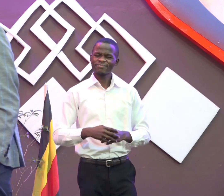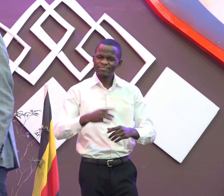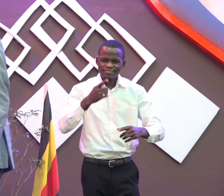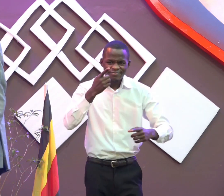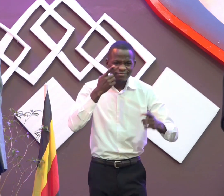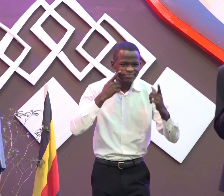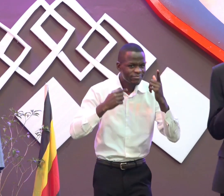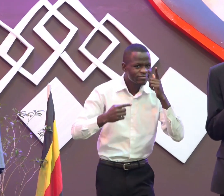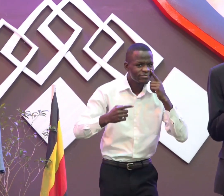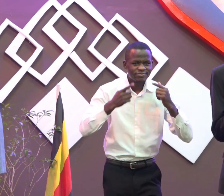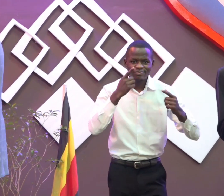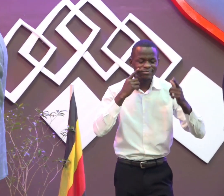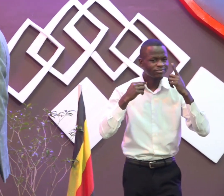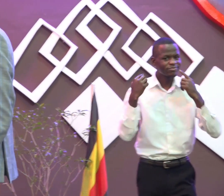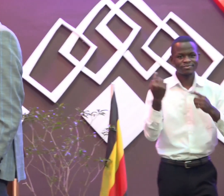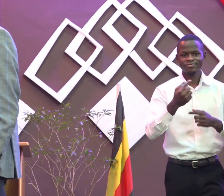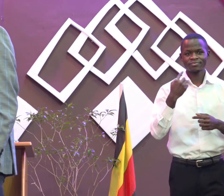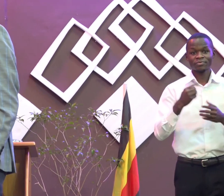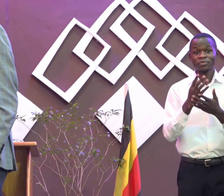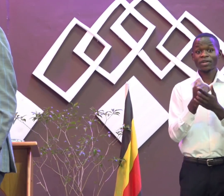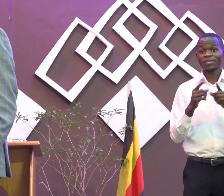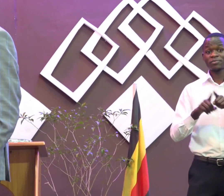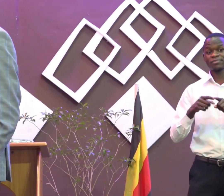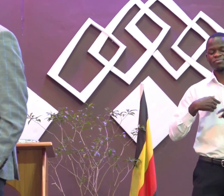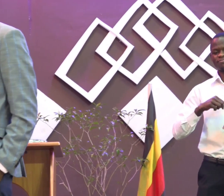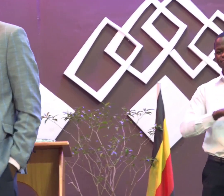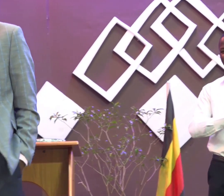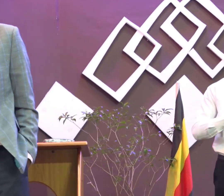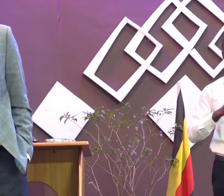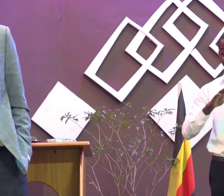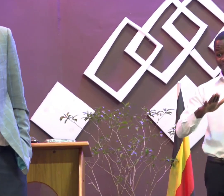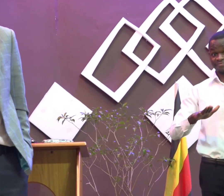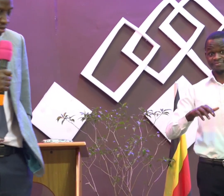emiranga. It made her cry. Nagana okusitula ebigere.